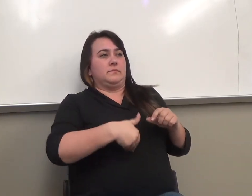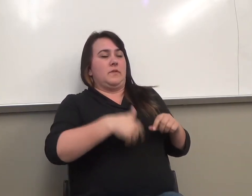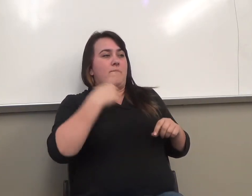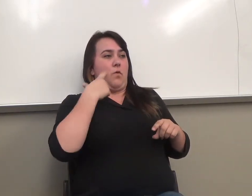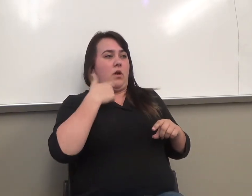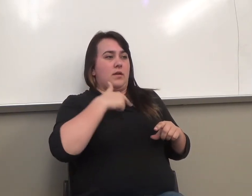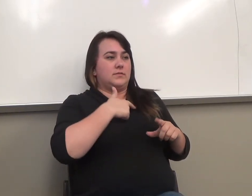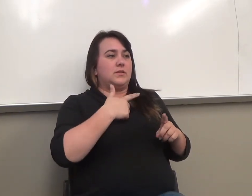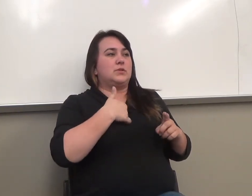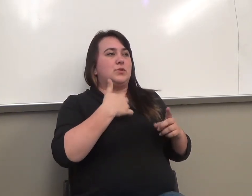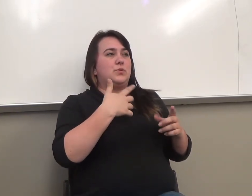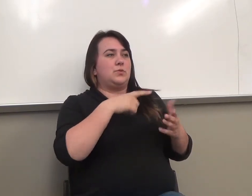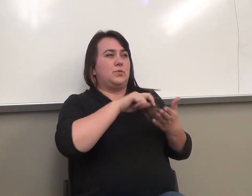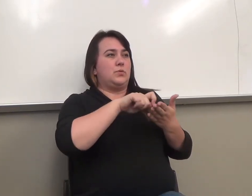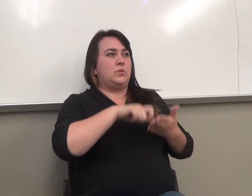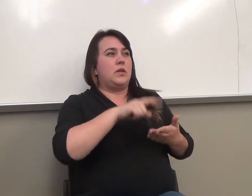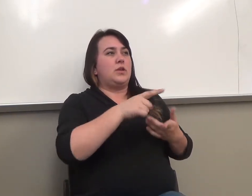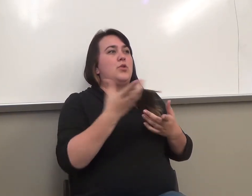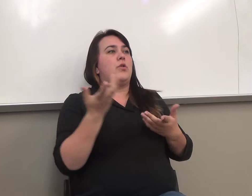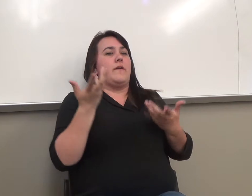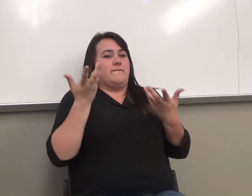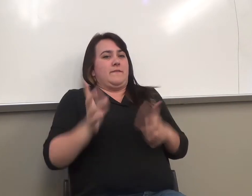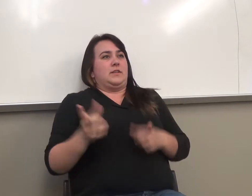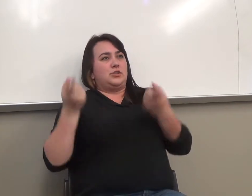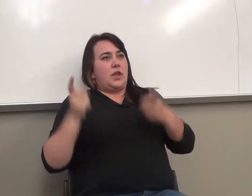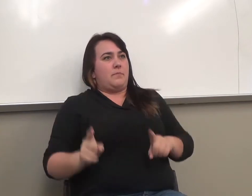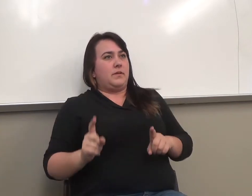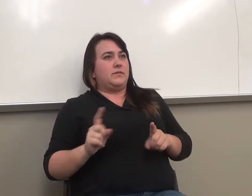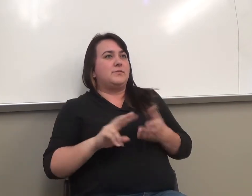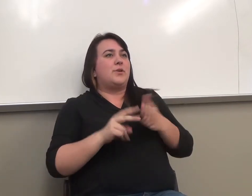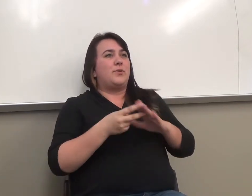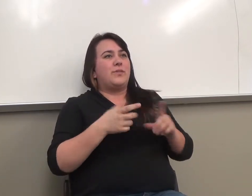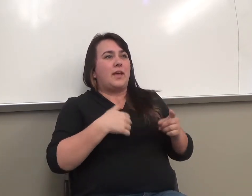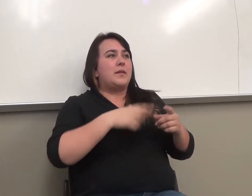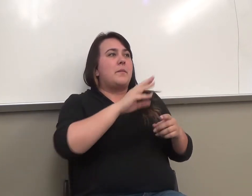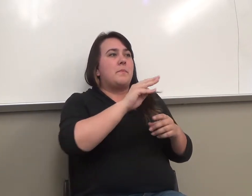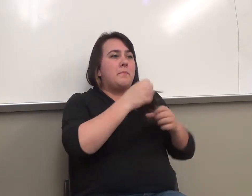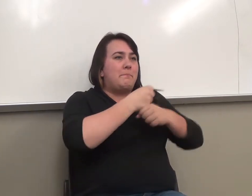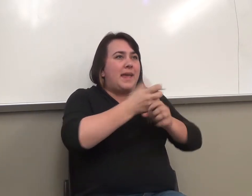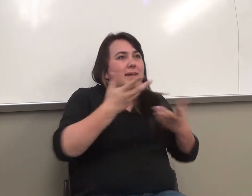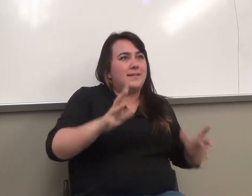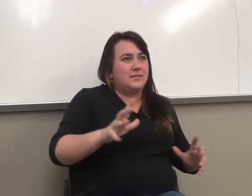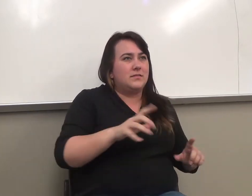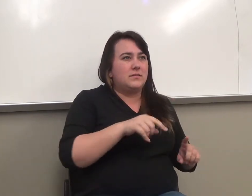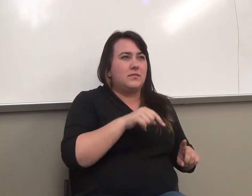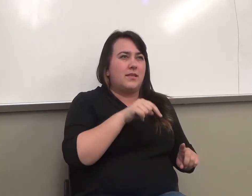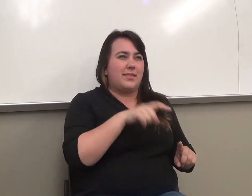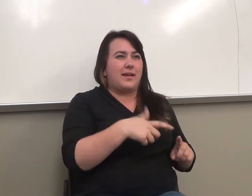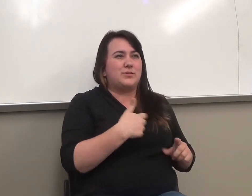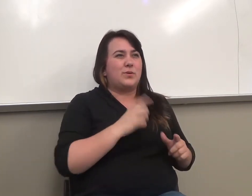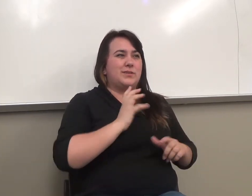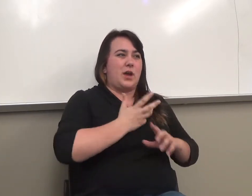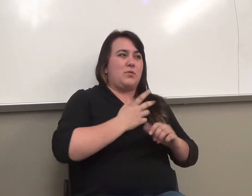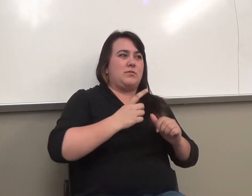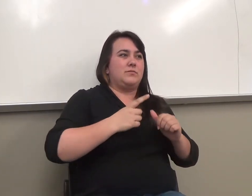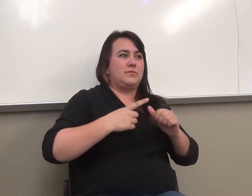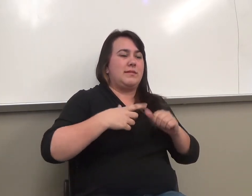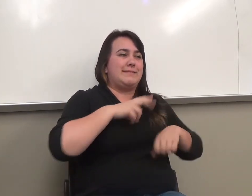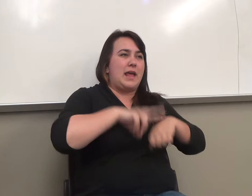I just writing and writing. What was your topic? The man in the woods. Okay, is there anyone who didn't get one?